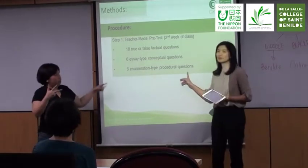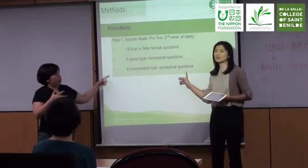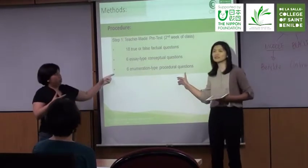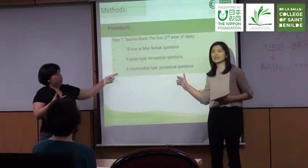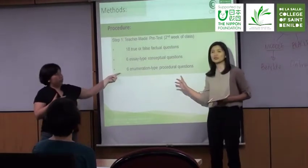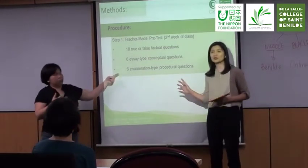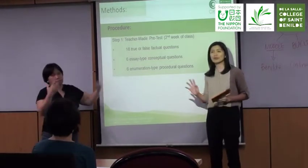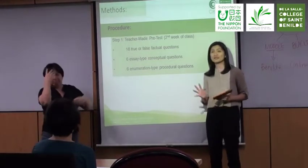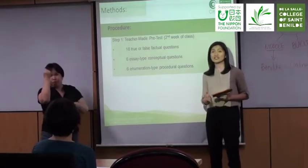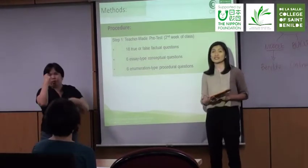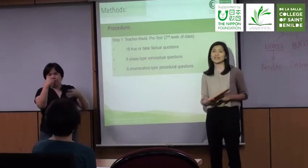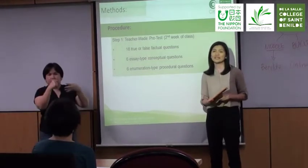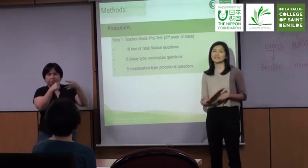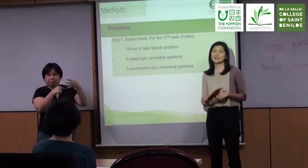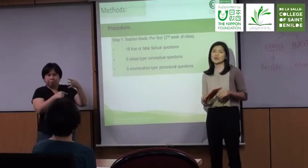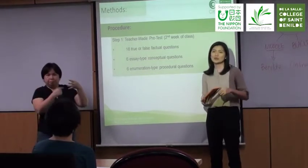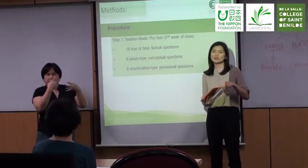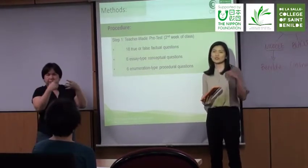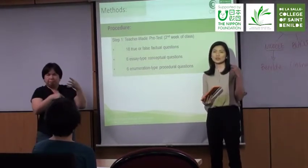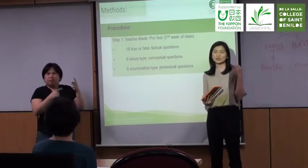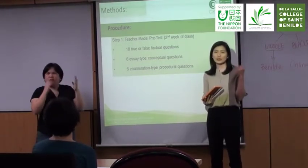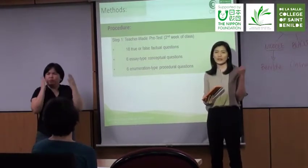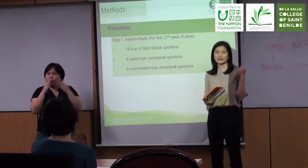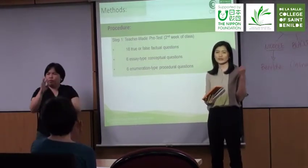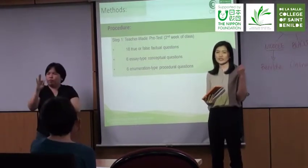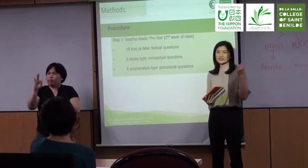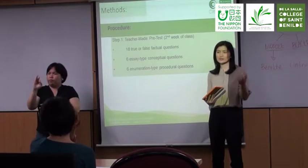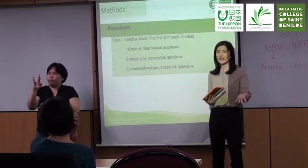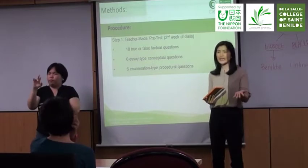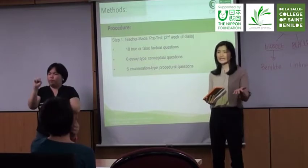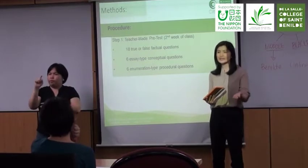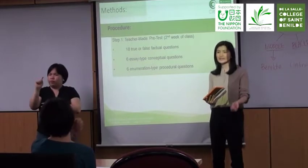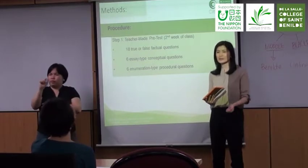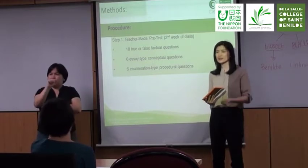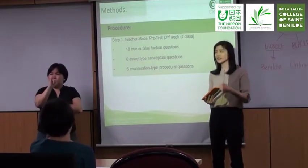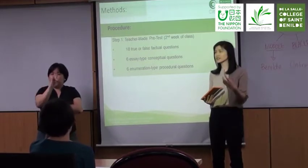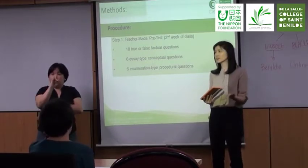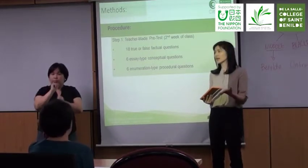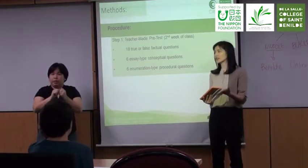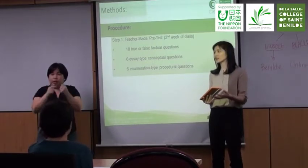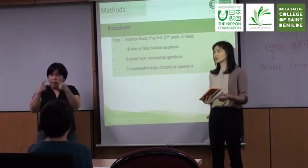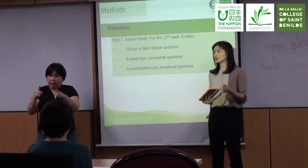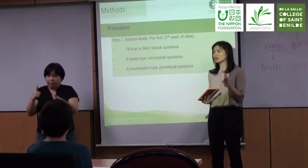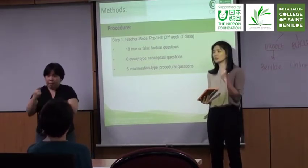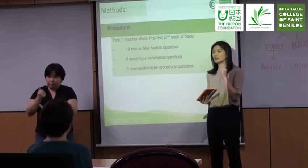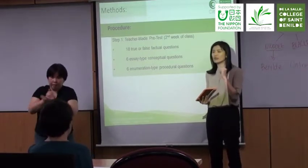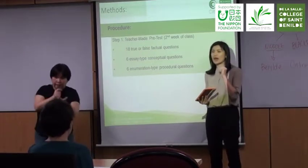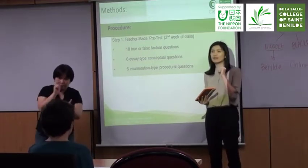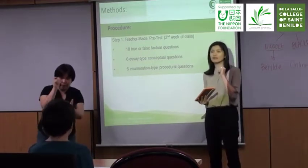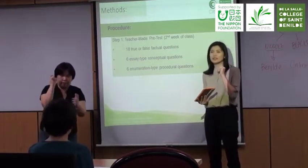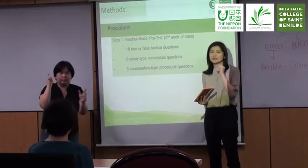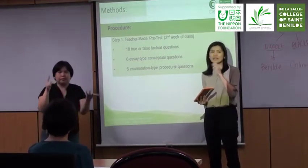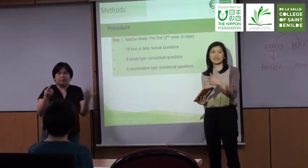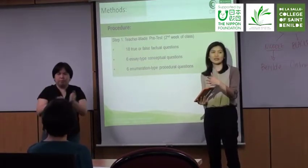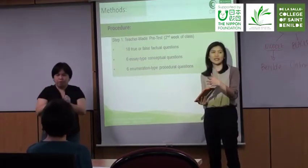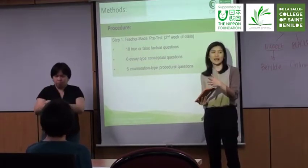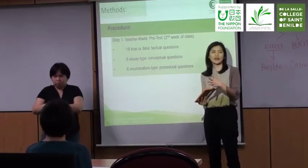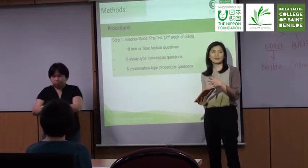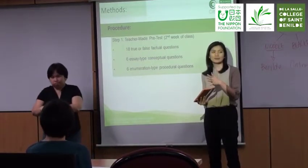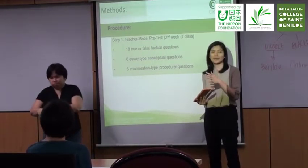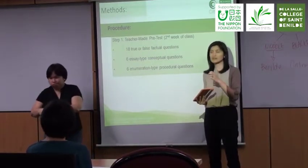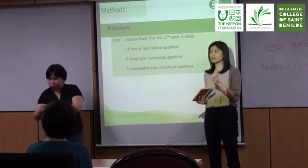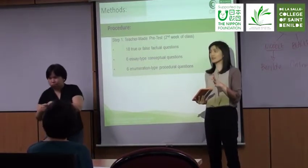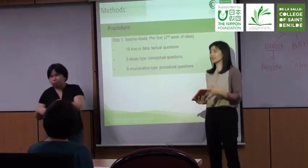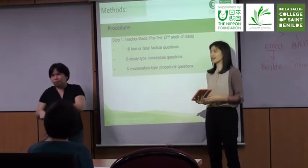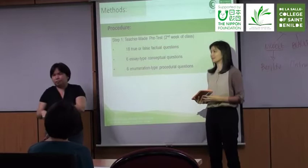This would pertain to mga first aid. What do you do if there's pain, somebody who has pain, or what do you do if you have